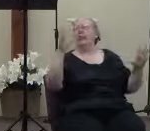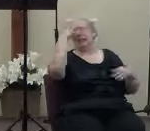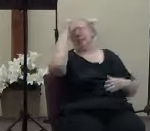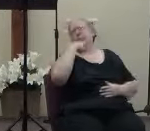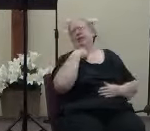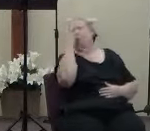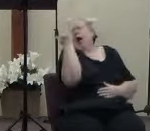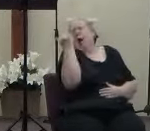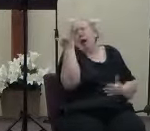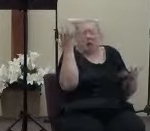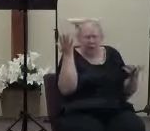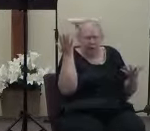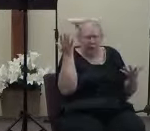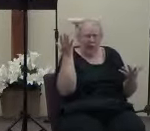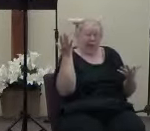is up?